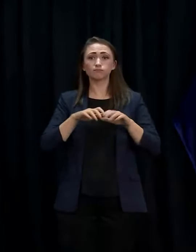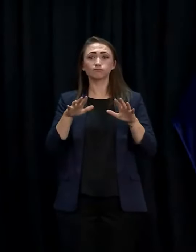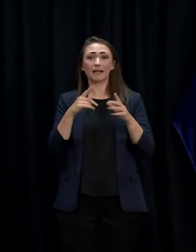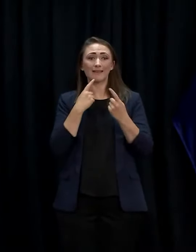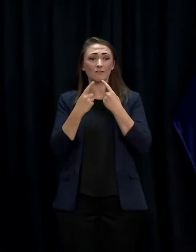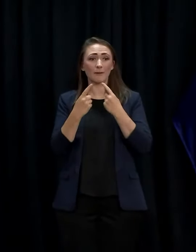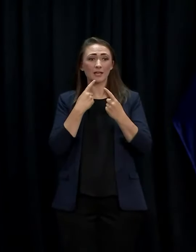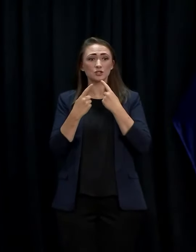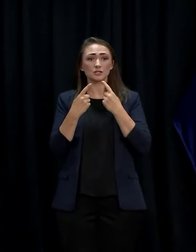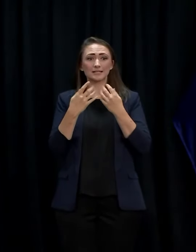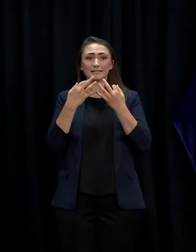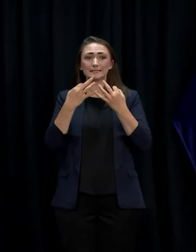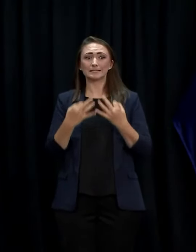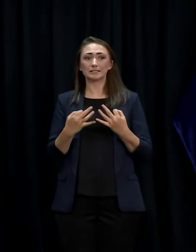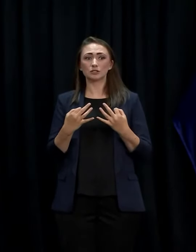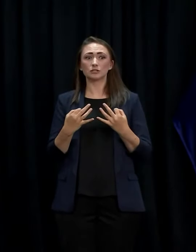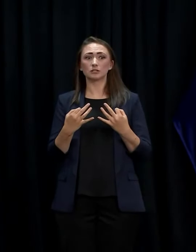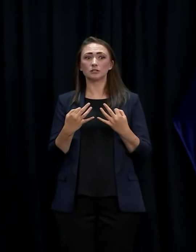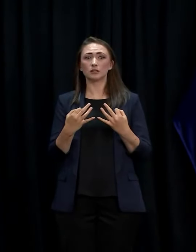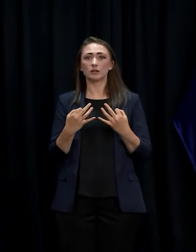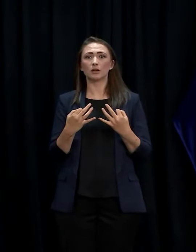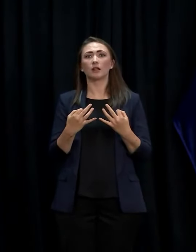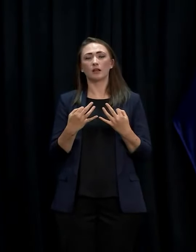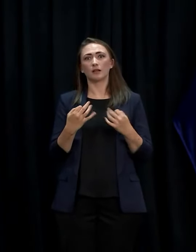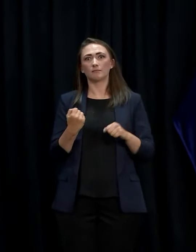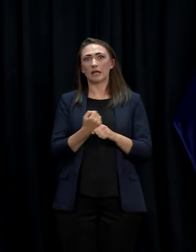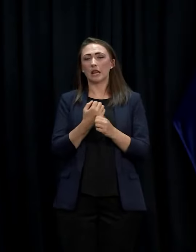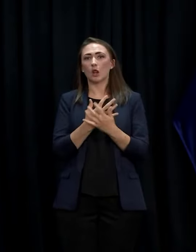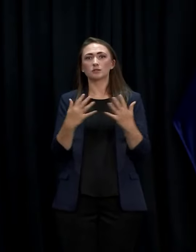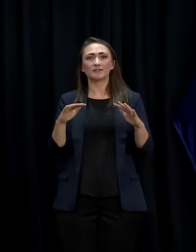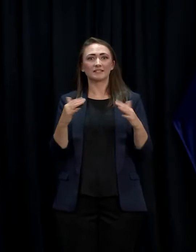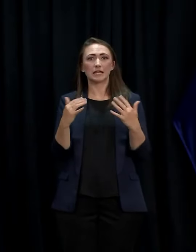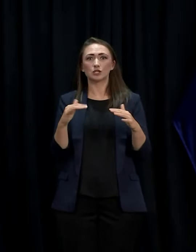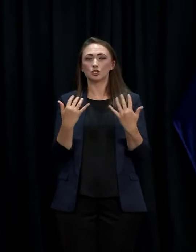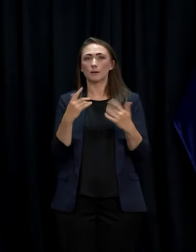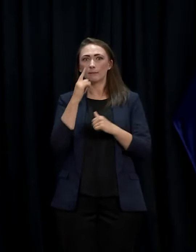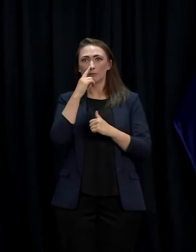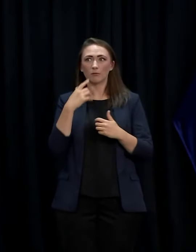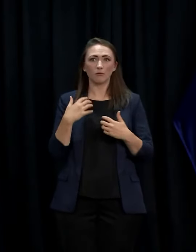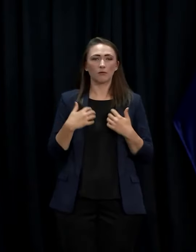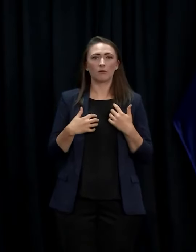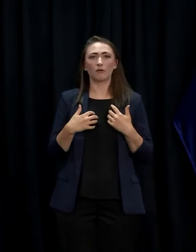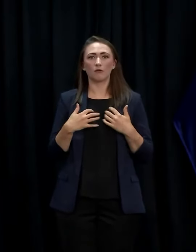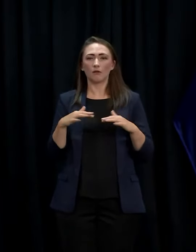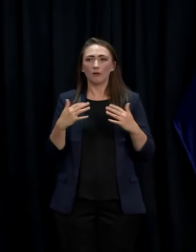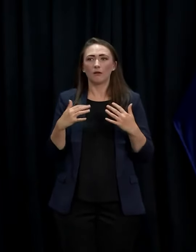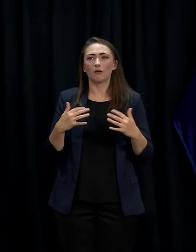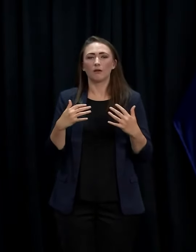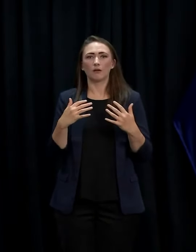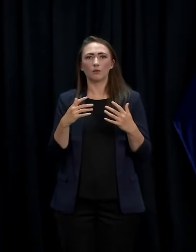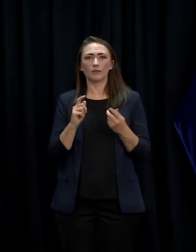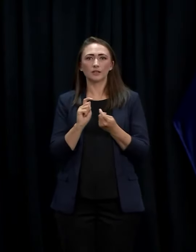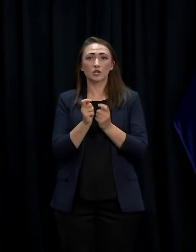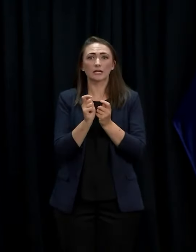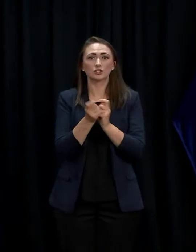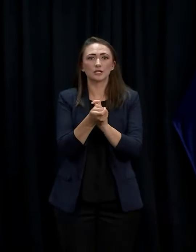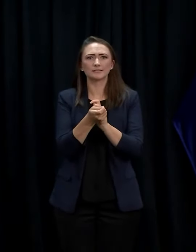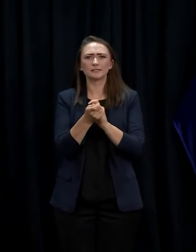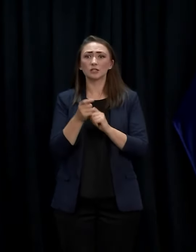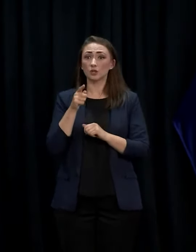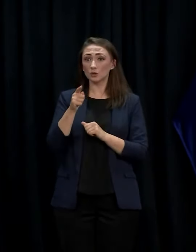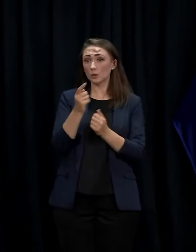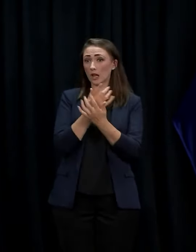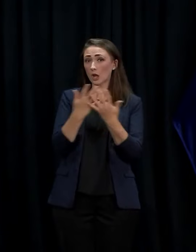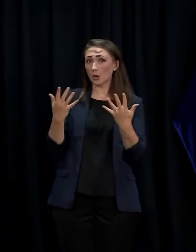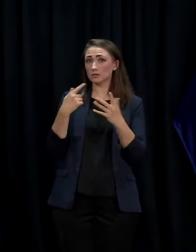of the announcements around restrictions loosening? Are people mostly on board with that, or are you getting a lot of